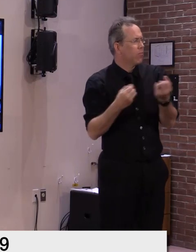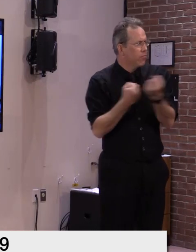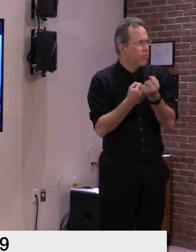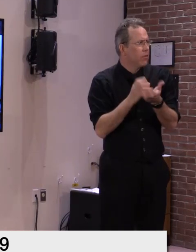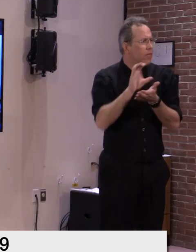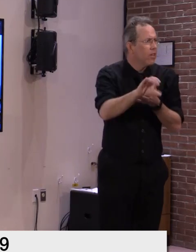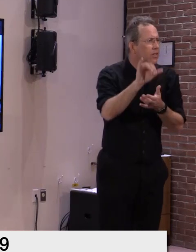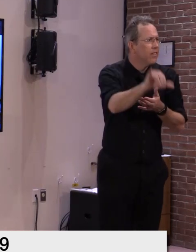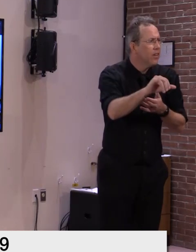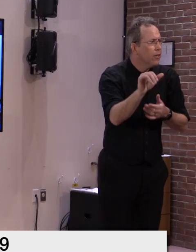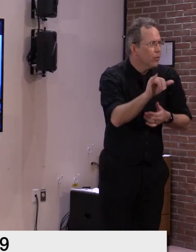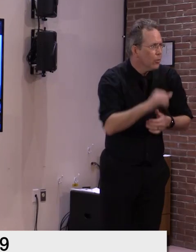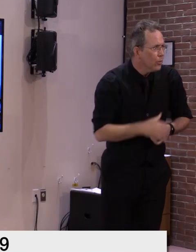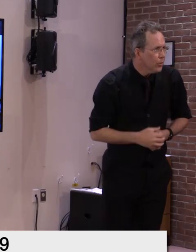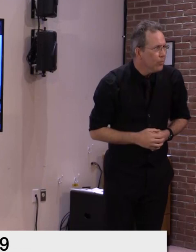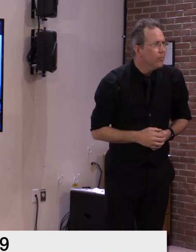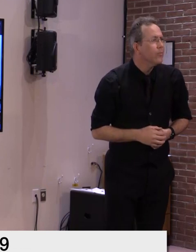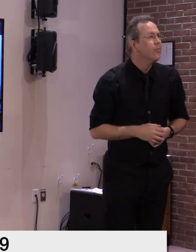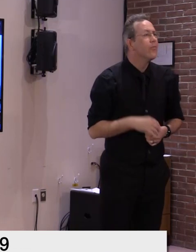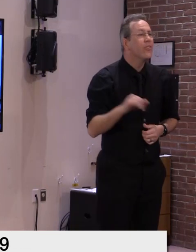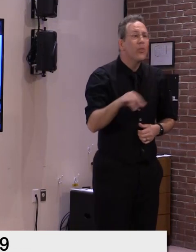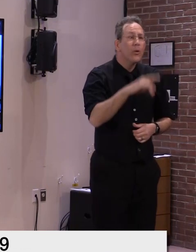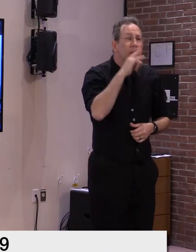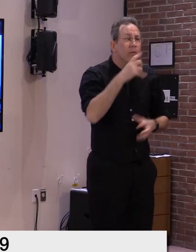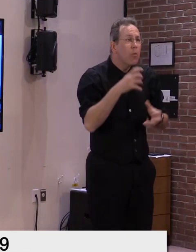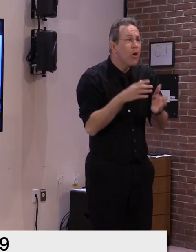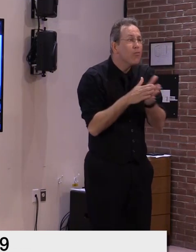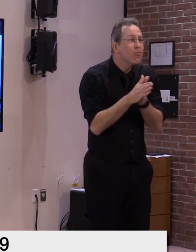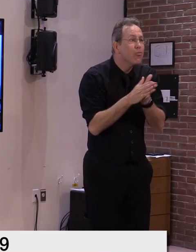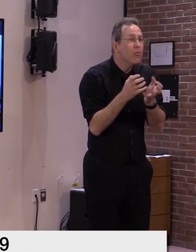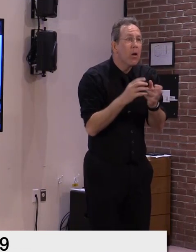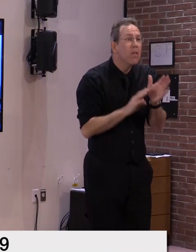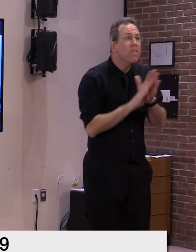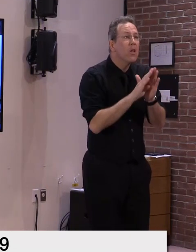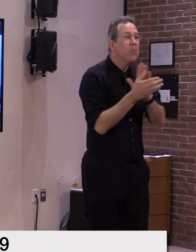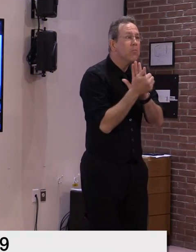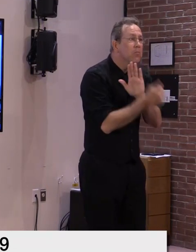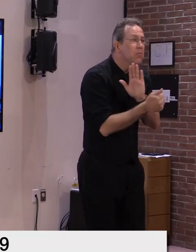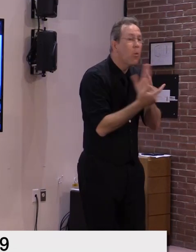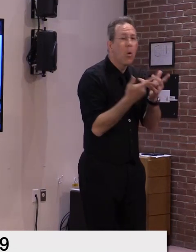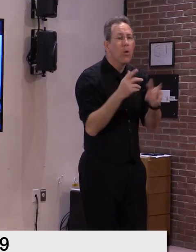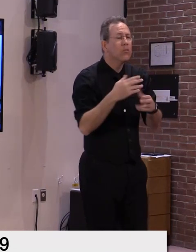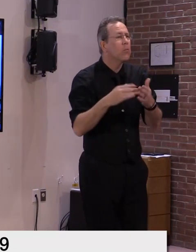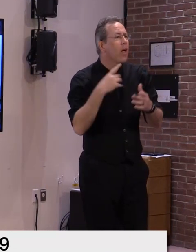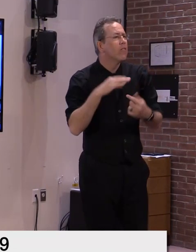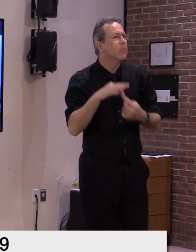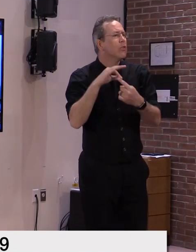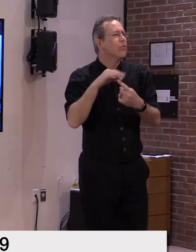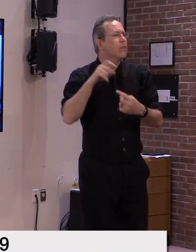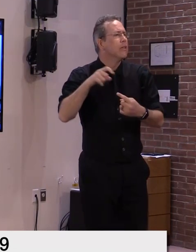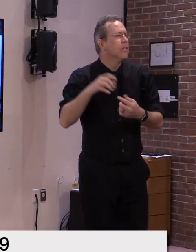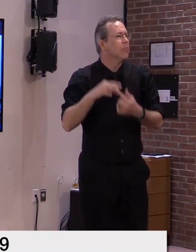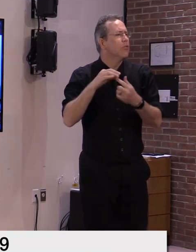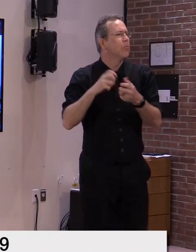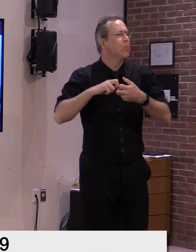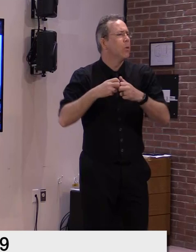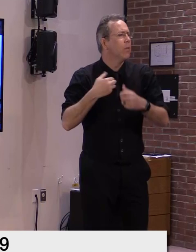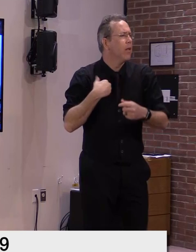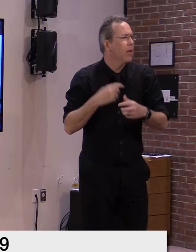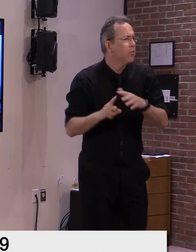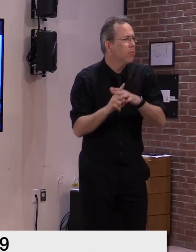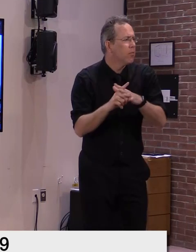have developed some special problems during this difficult year of isolation, I hope we will be able to reach out to our mental